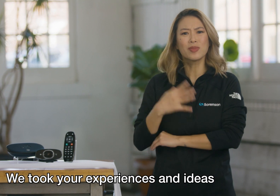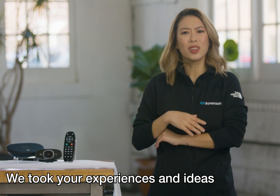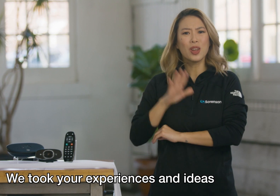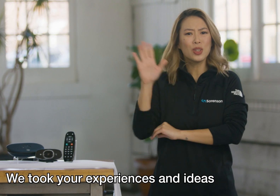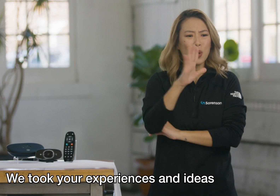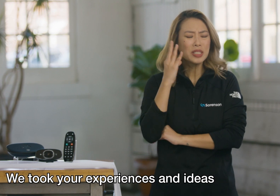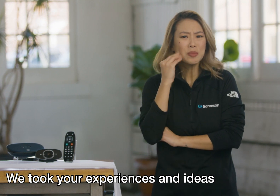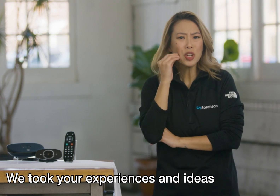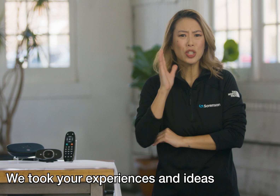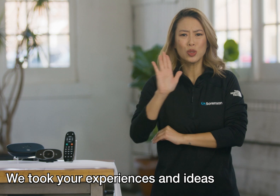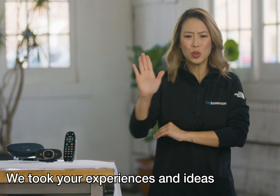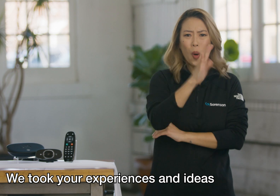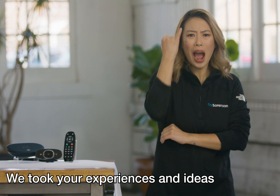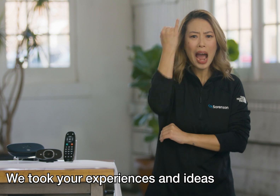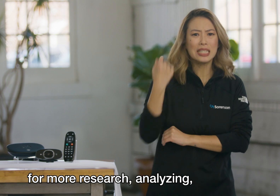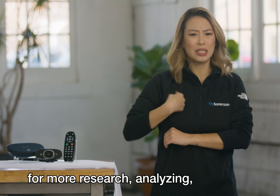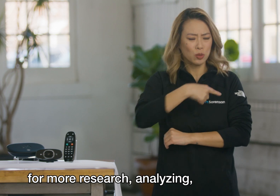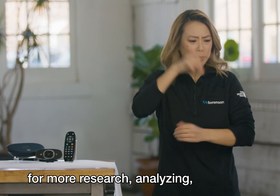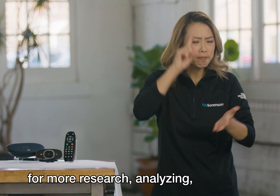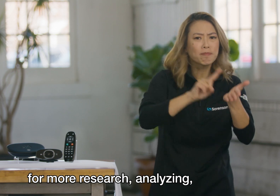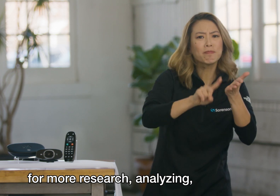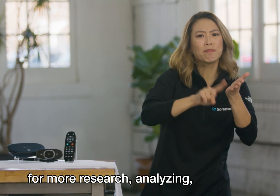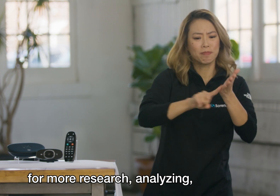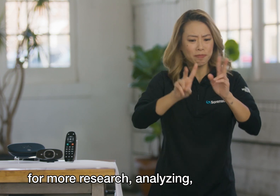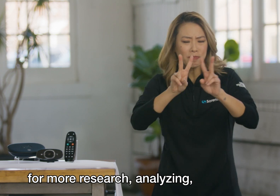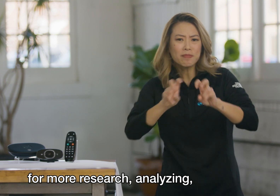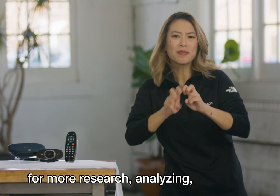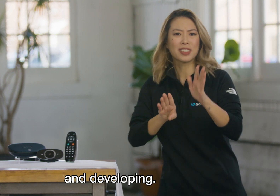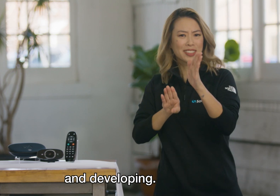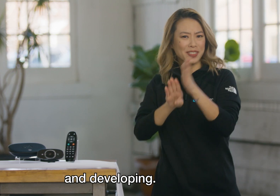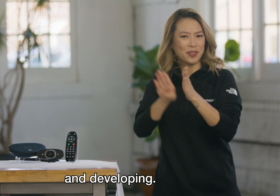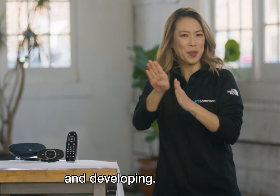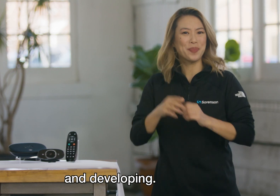We took your experiences and ideas for more research, analyzing, and developing.